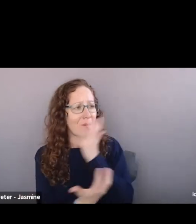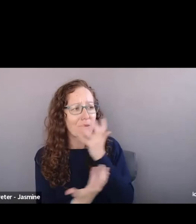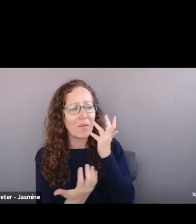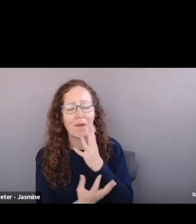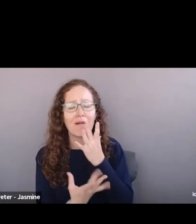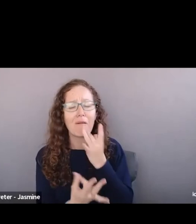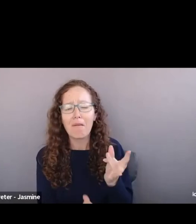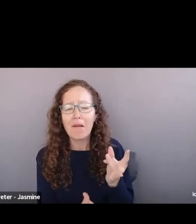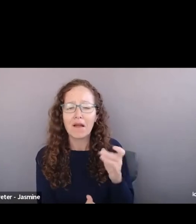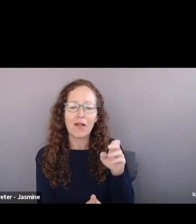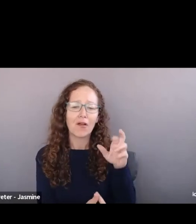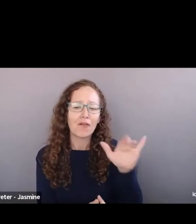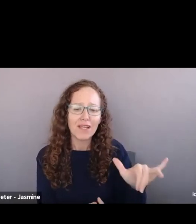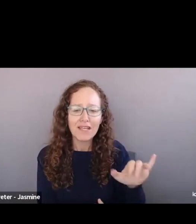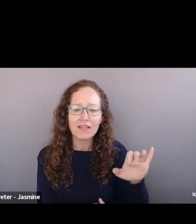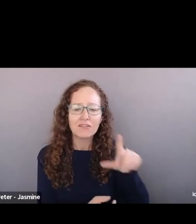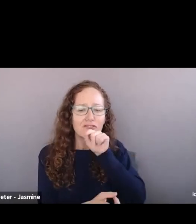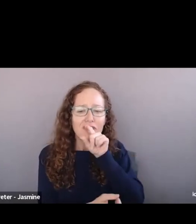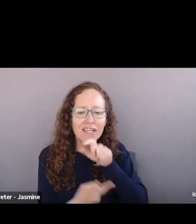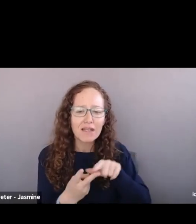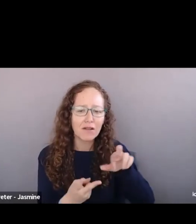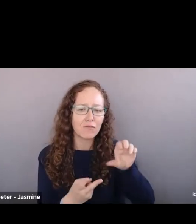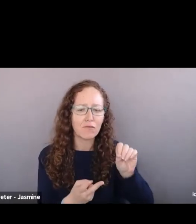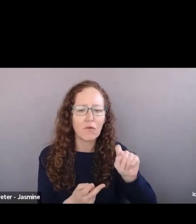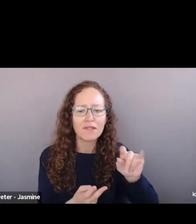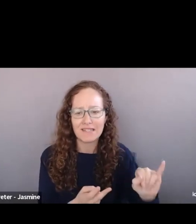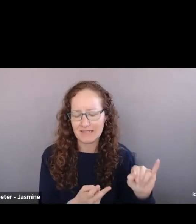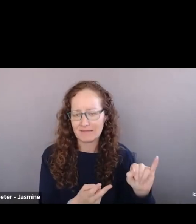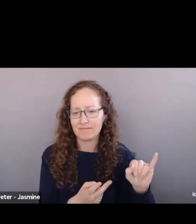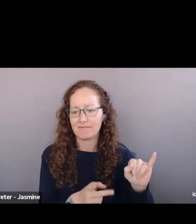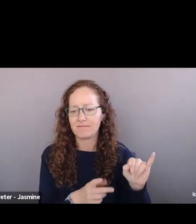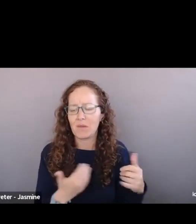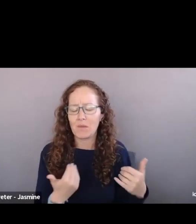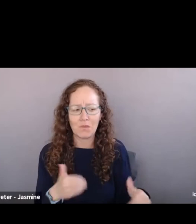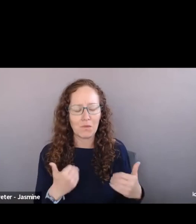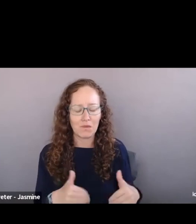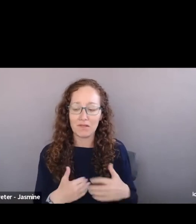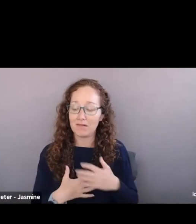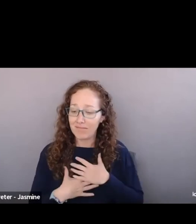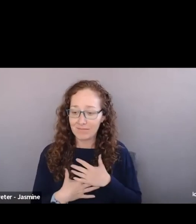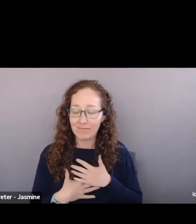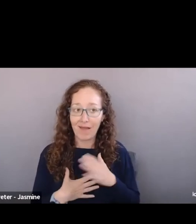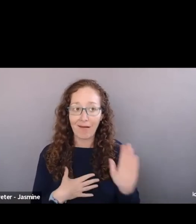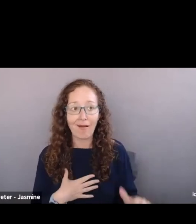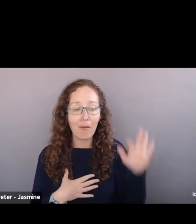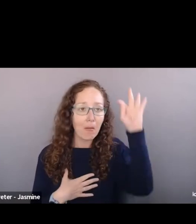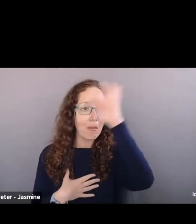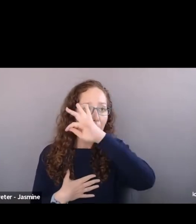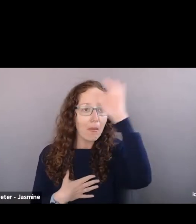roti. I had no idea that we lived in what would have been classified as living in